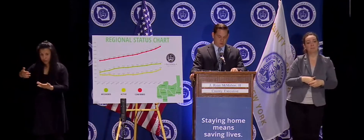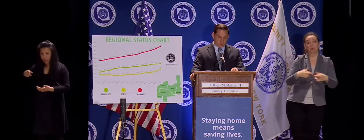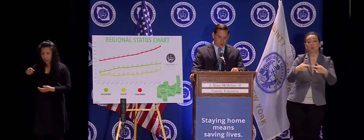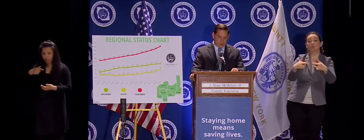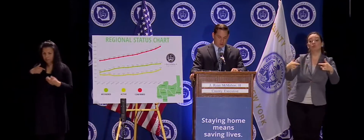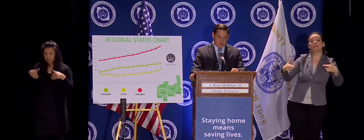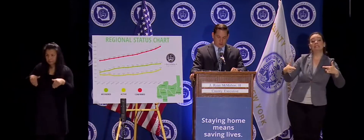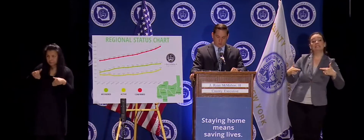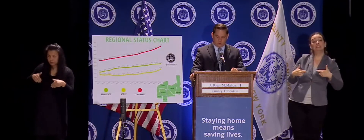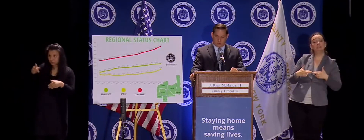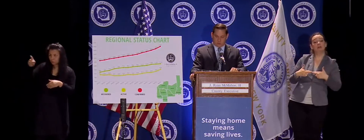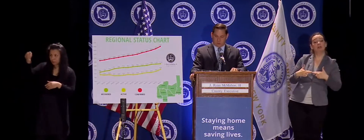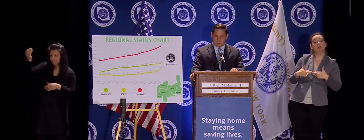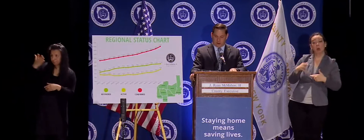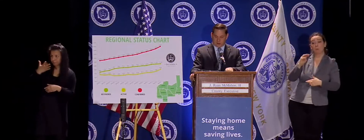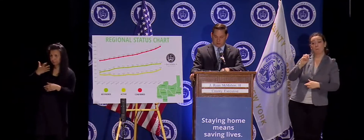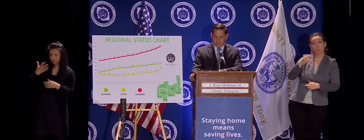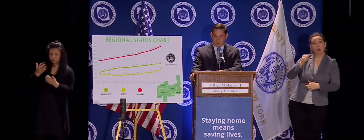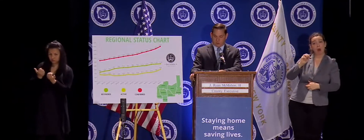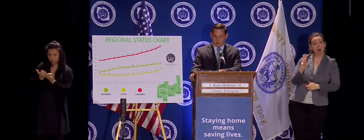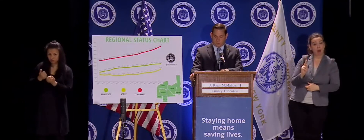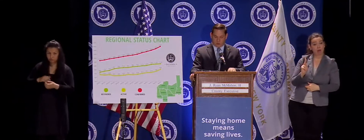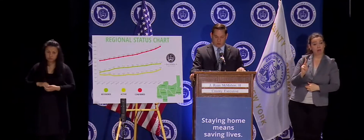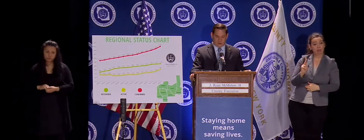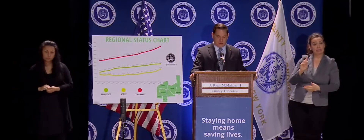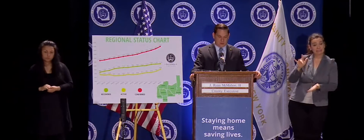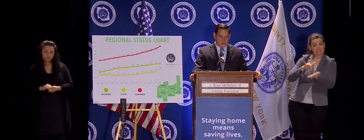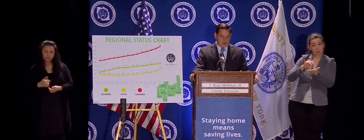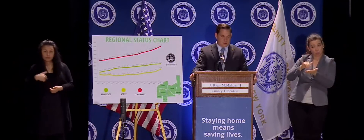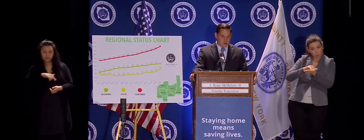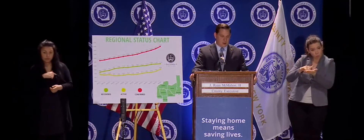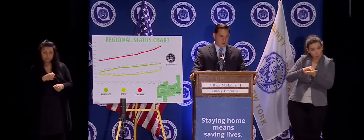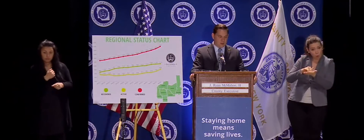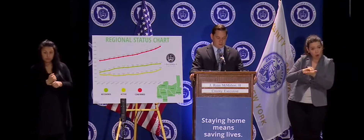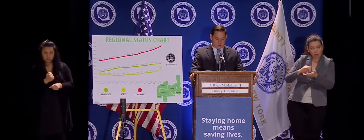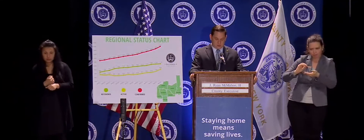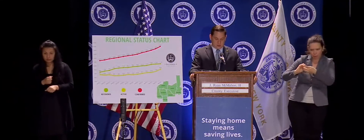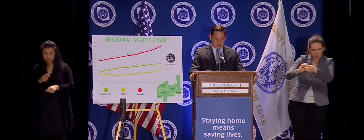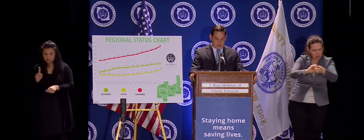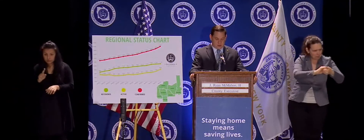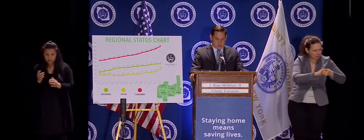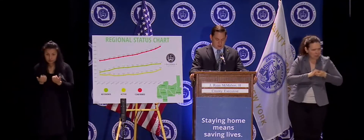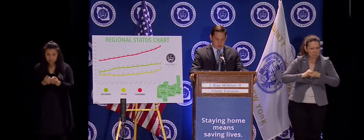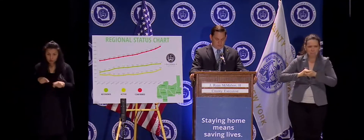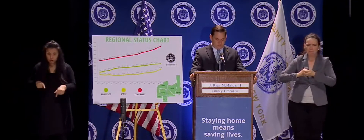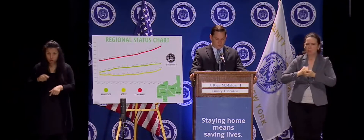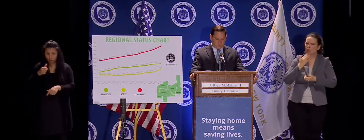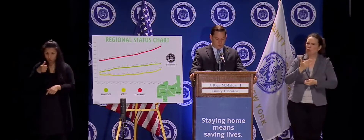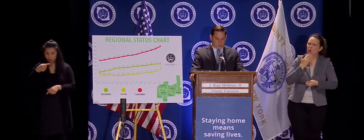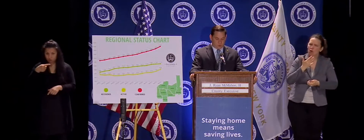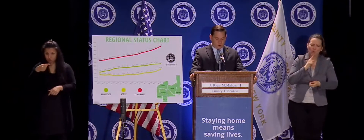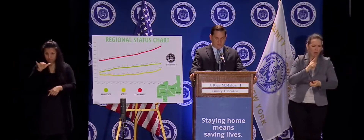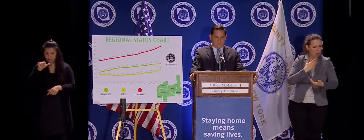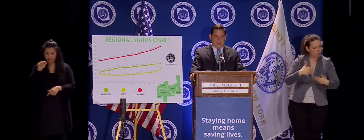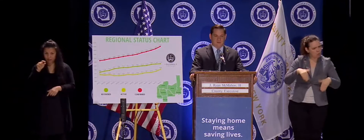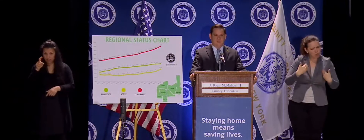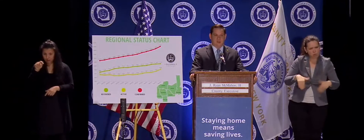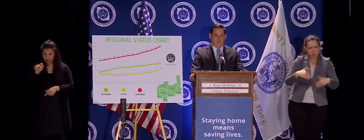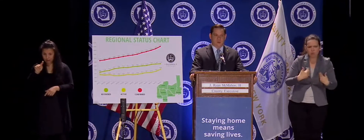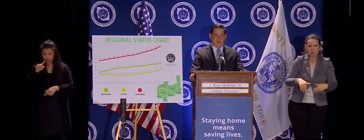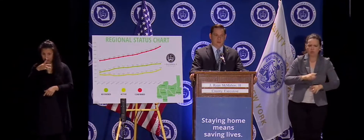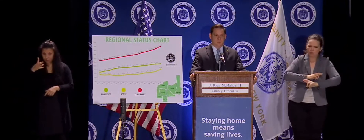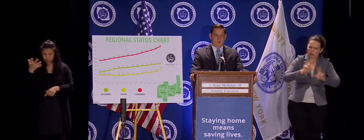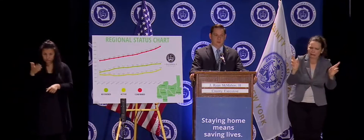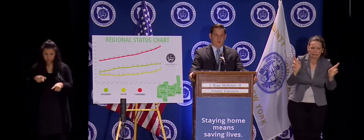Central New York. We've been preparing. We've been working very well together. And certainly we're ready for that